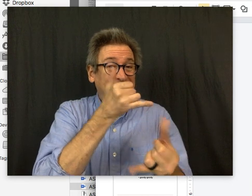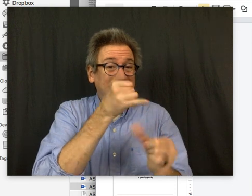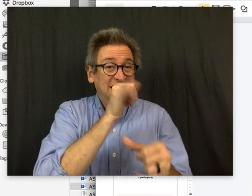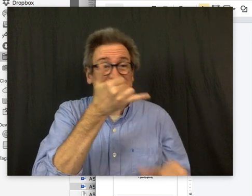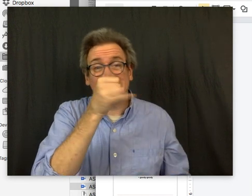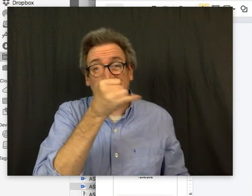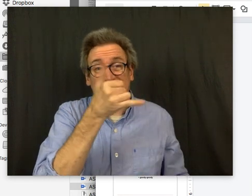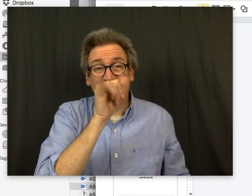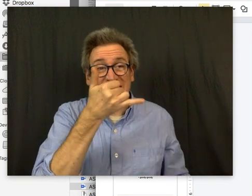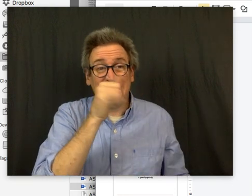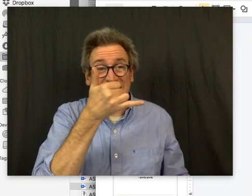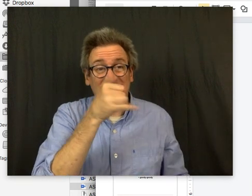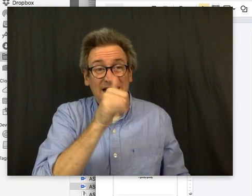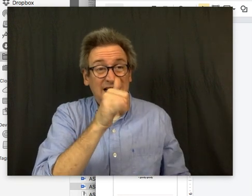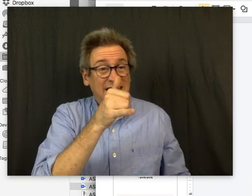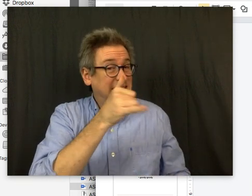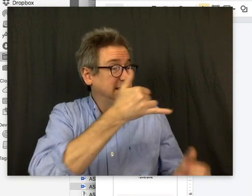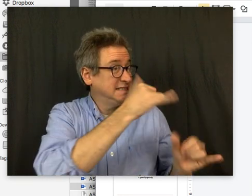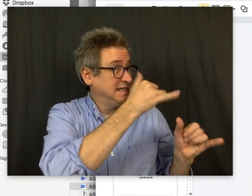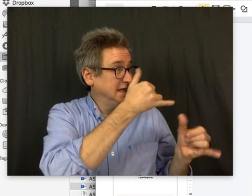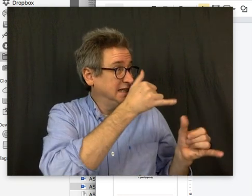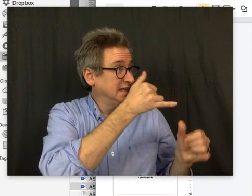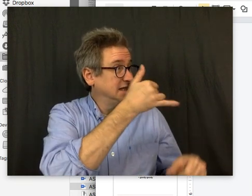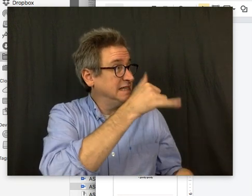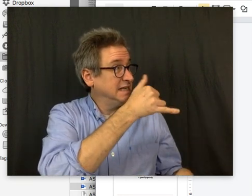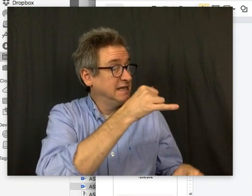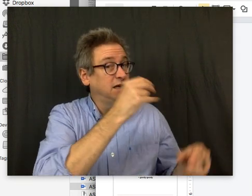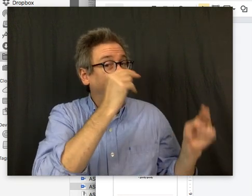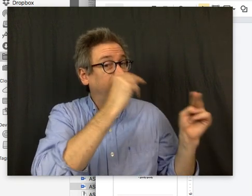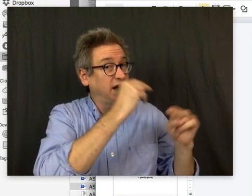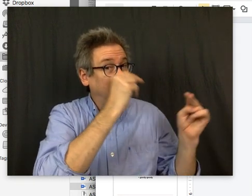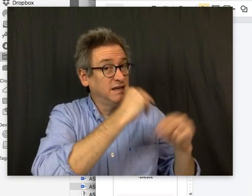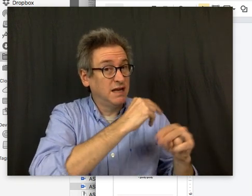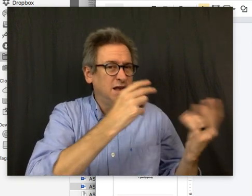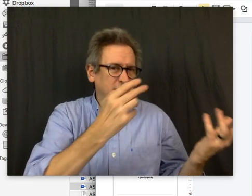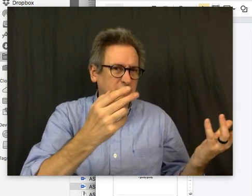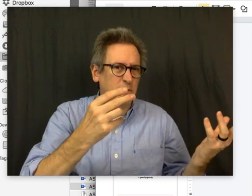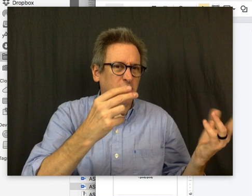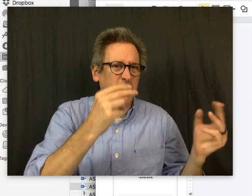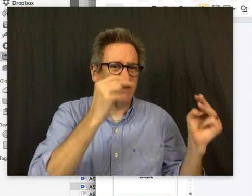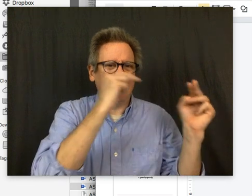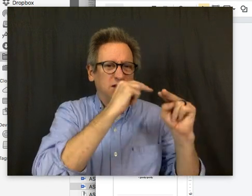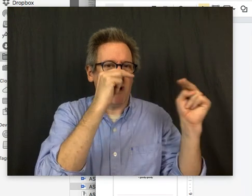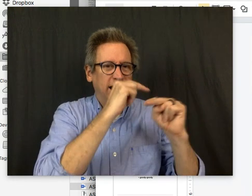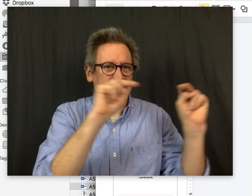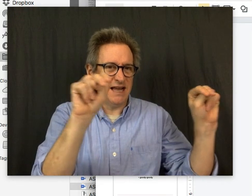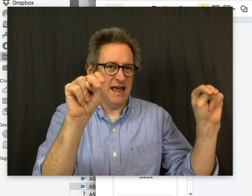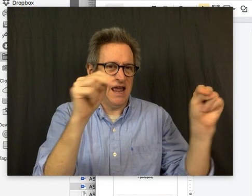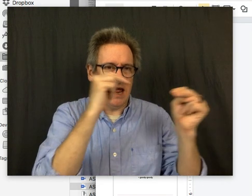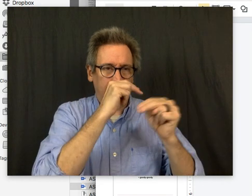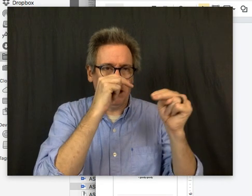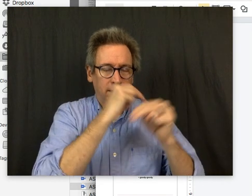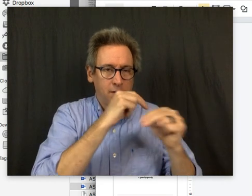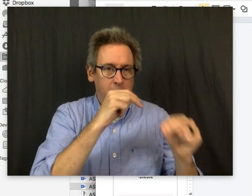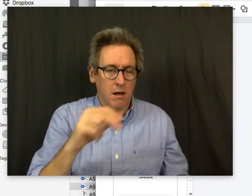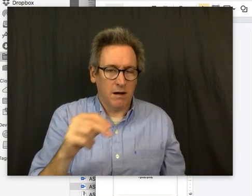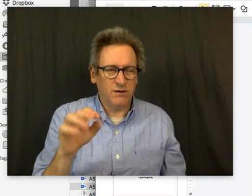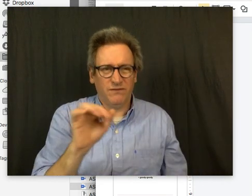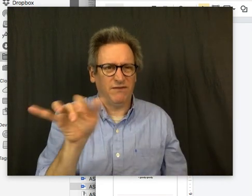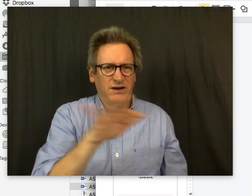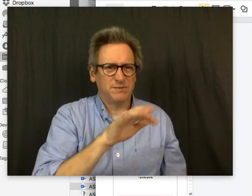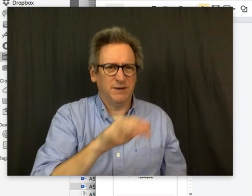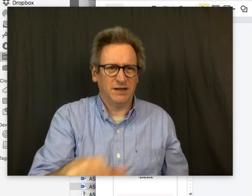Silly, silly, silly, silly, funny. I think they're both, I think that's why it's an,